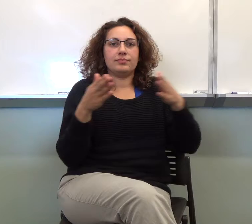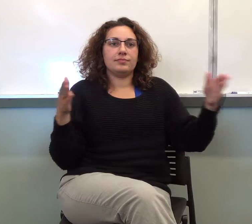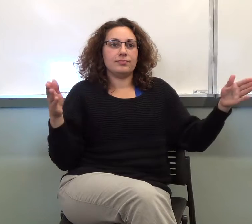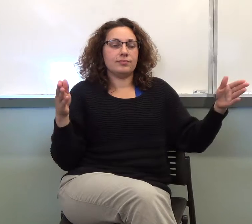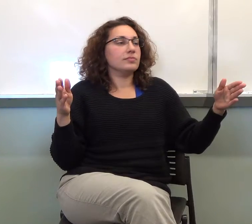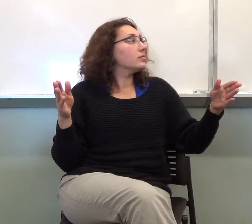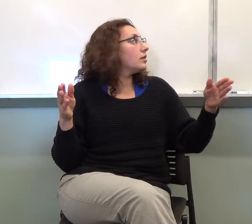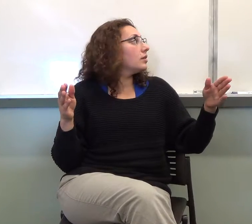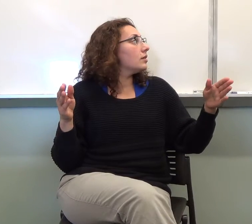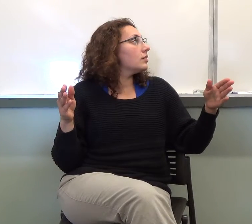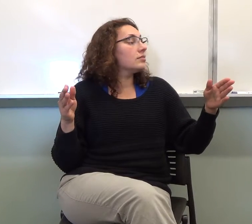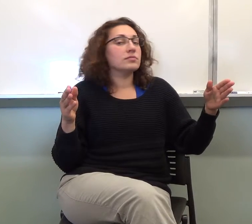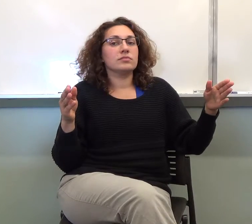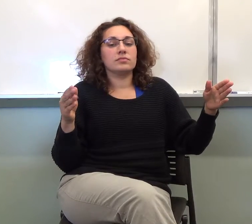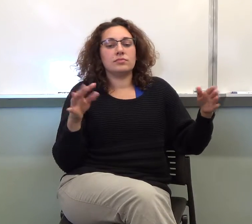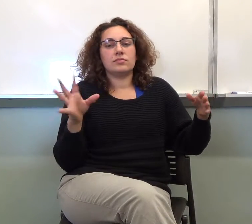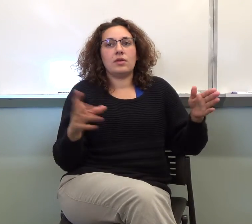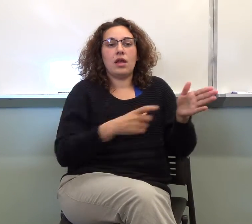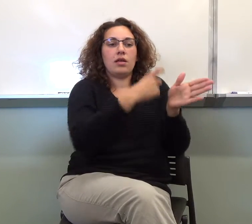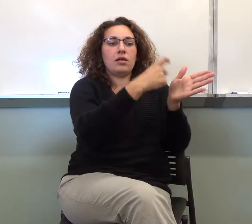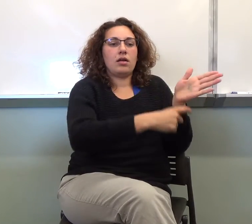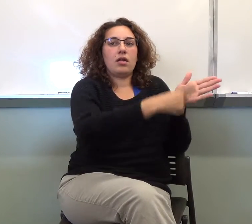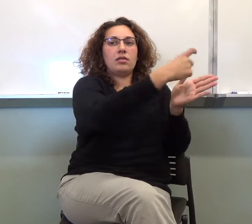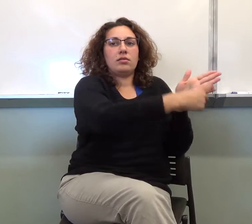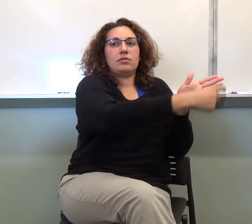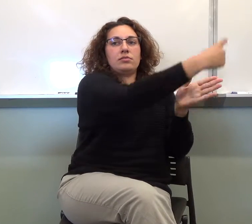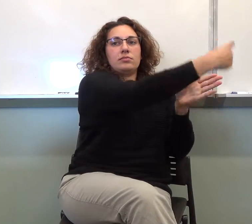Put another column in the table. This is the course